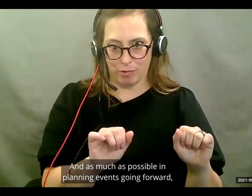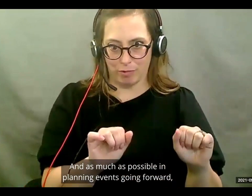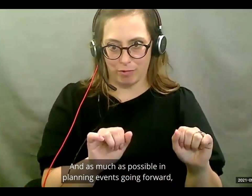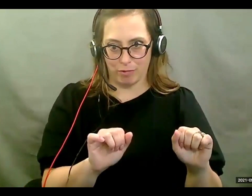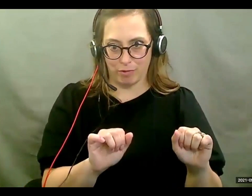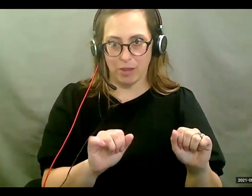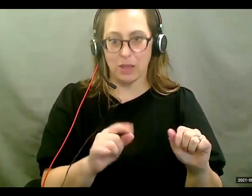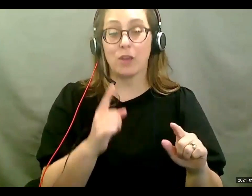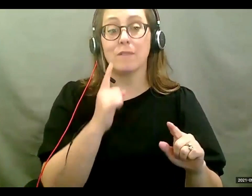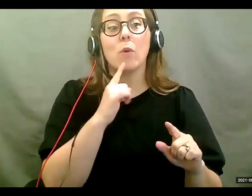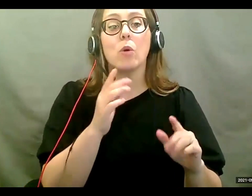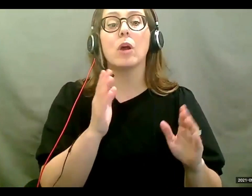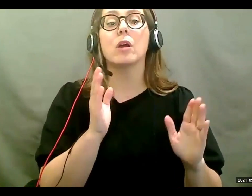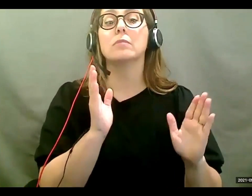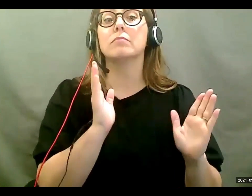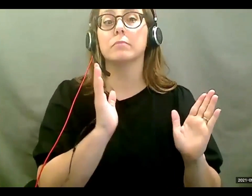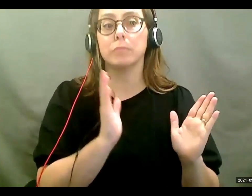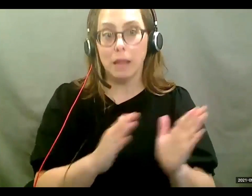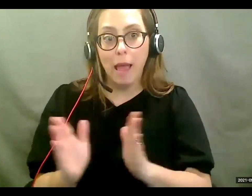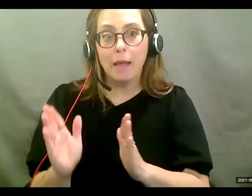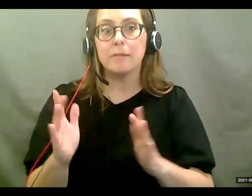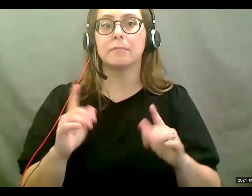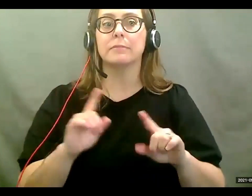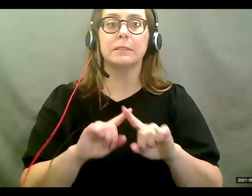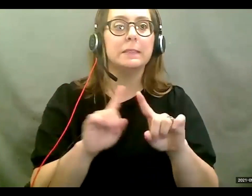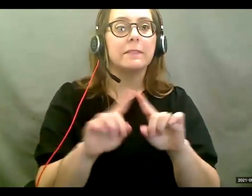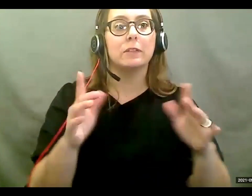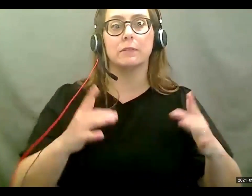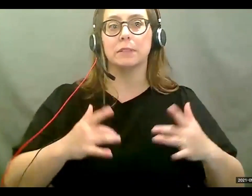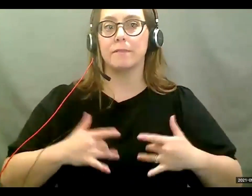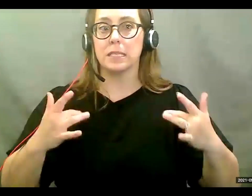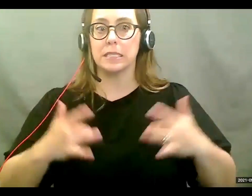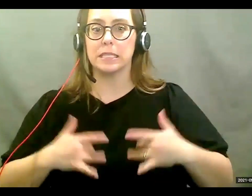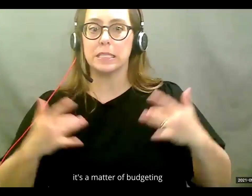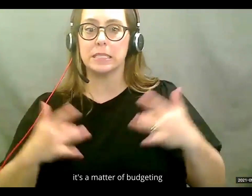in planning events going forward,